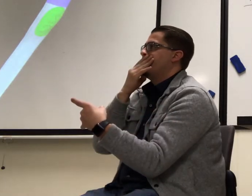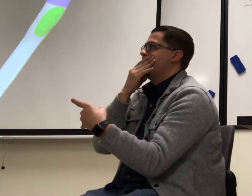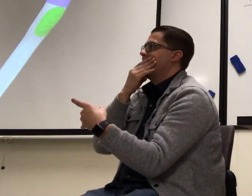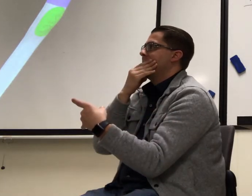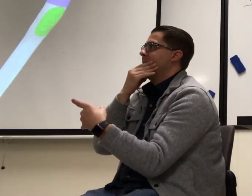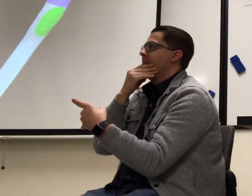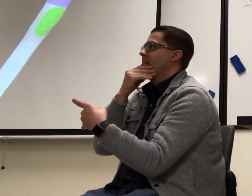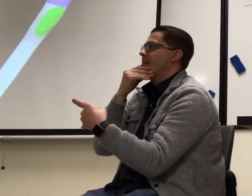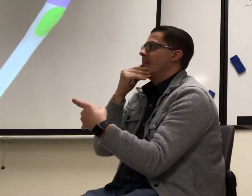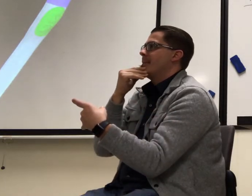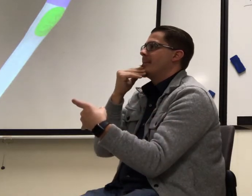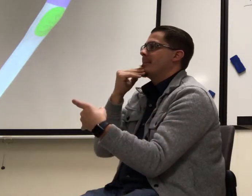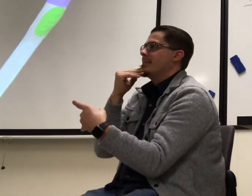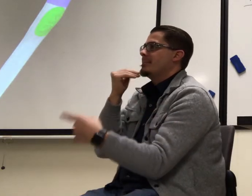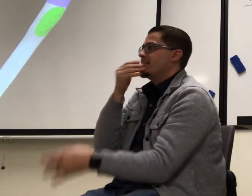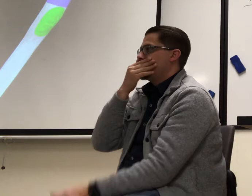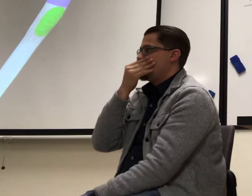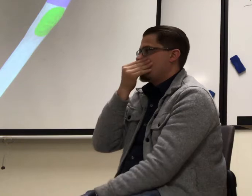tuberosity,